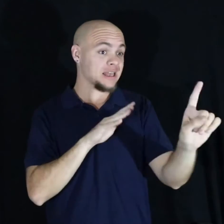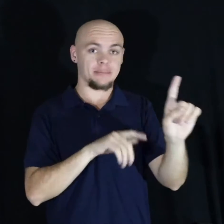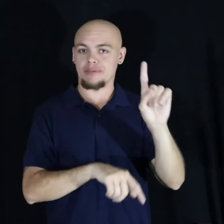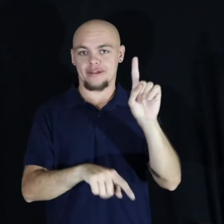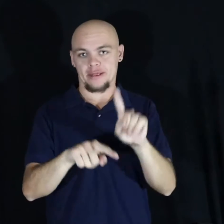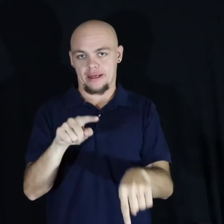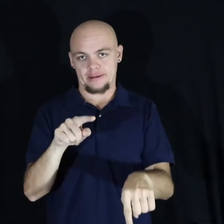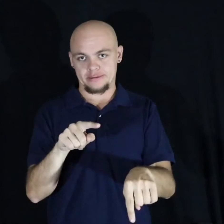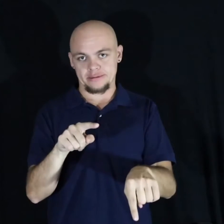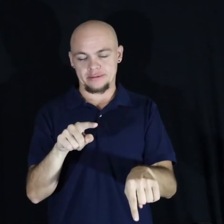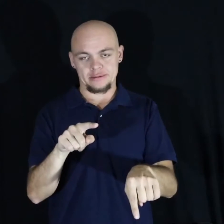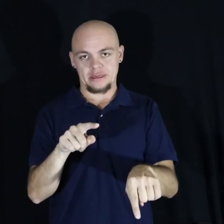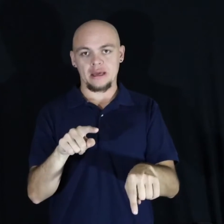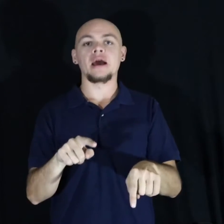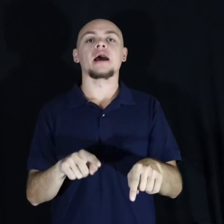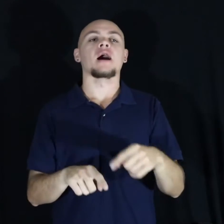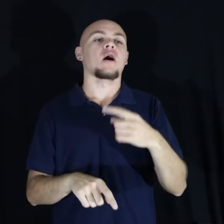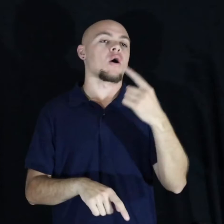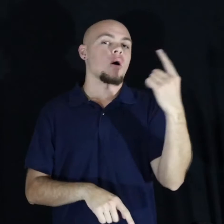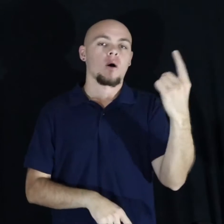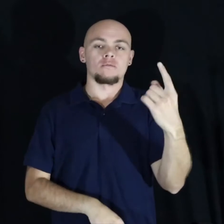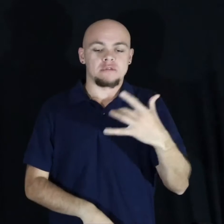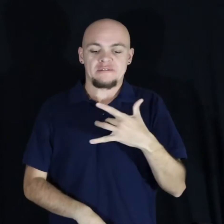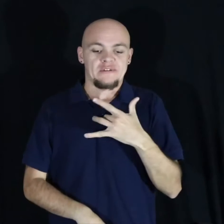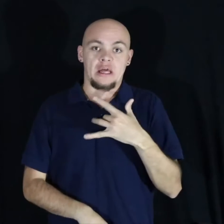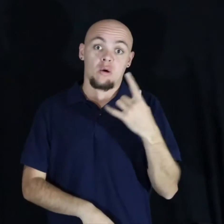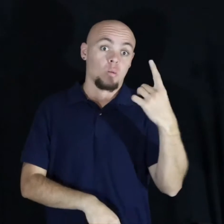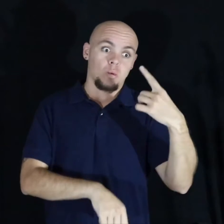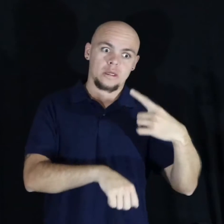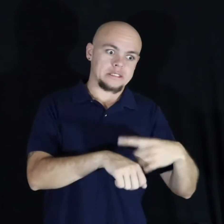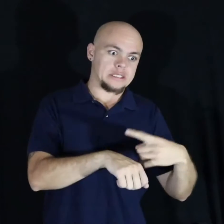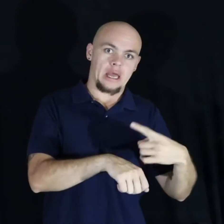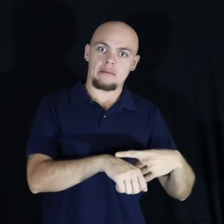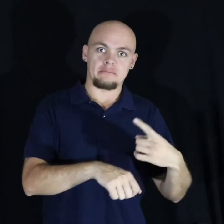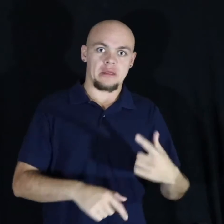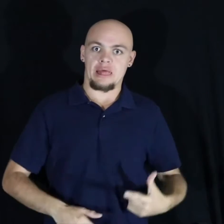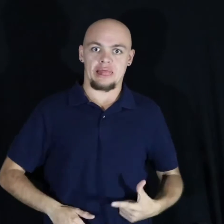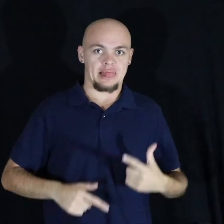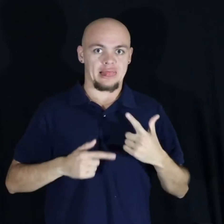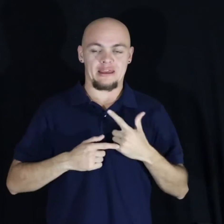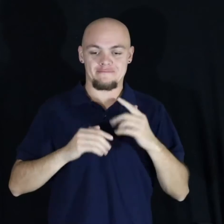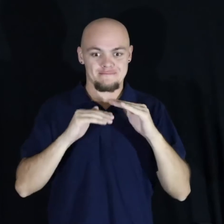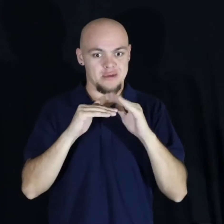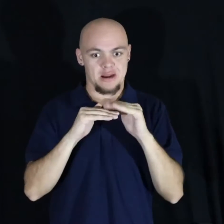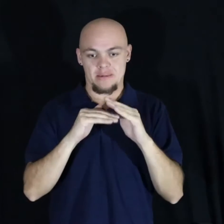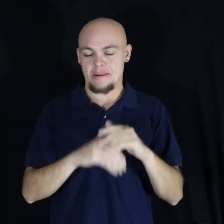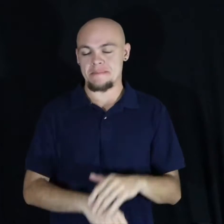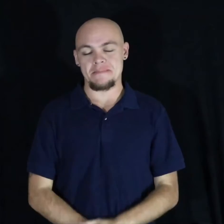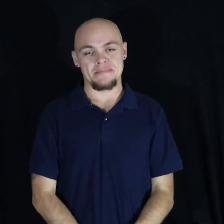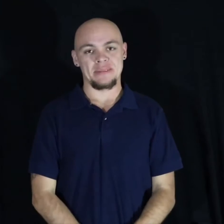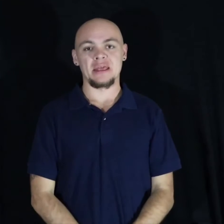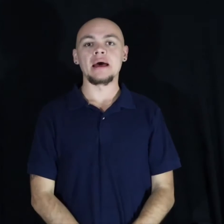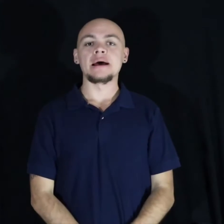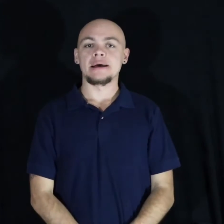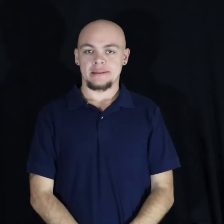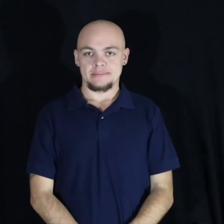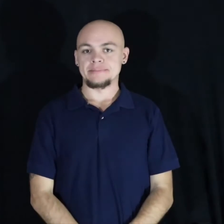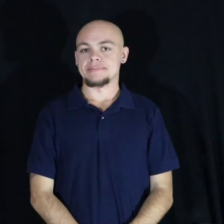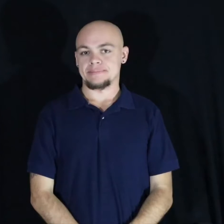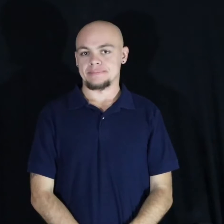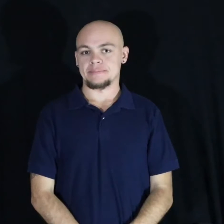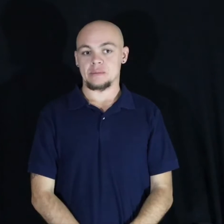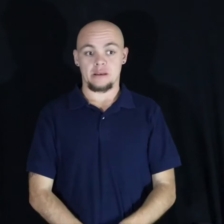all most certainly feel it at one point in our lives. But before letting this unappealing approach of preparing